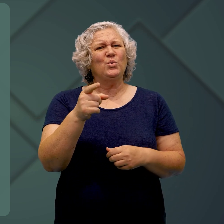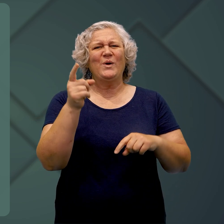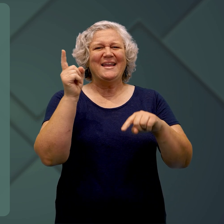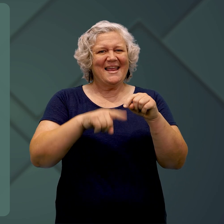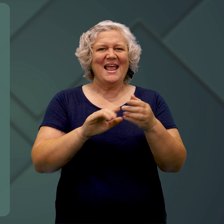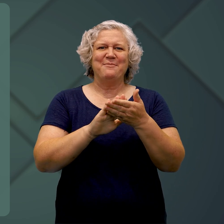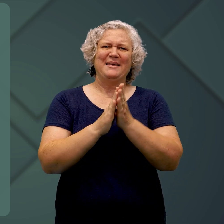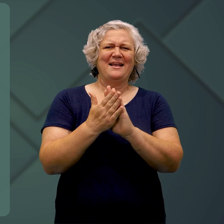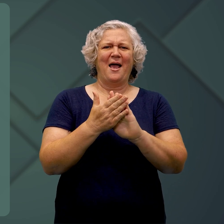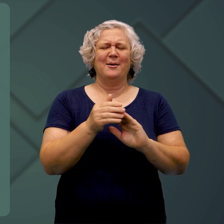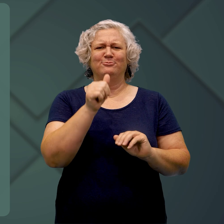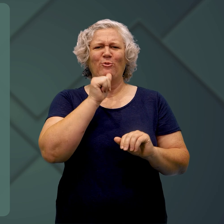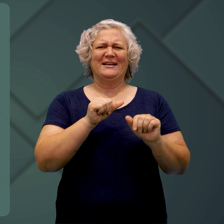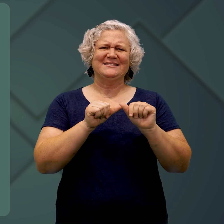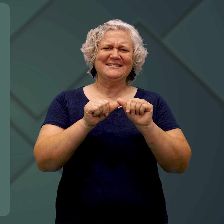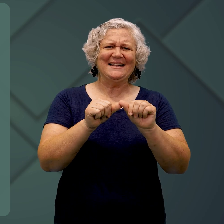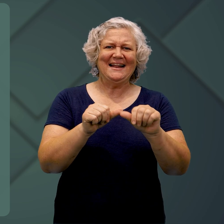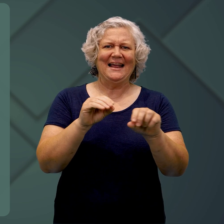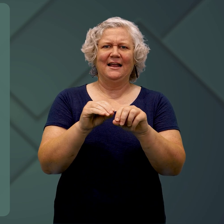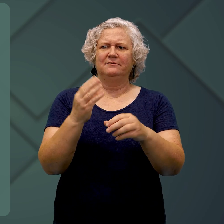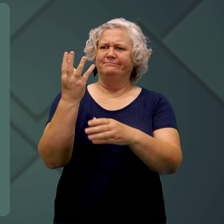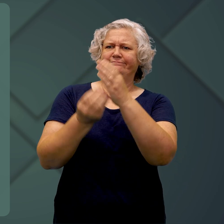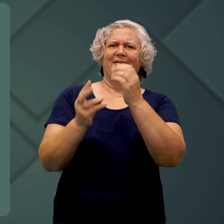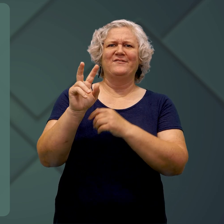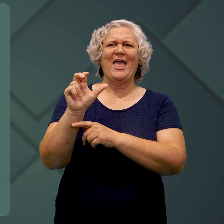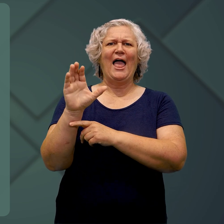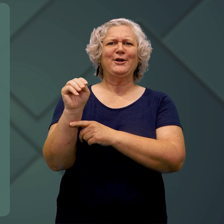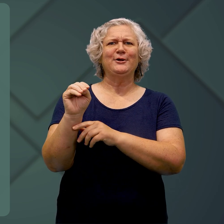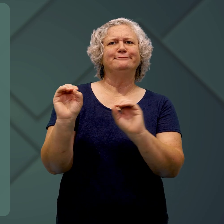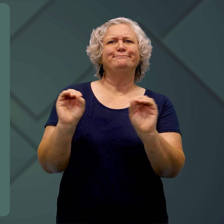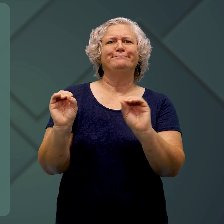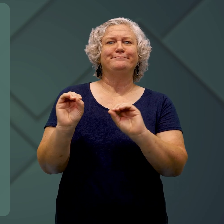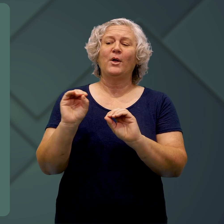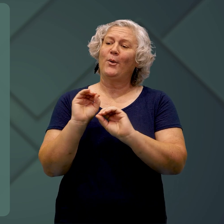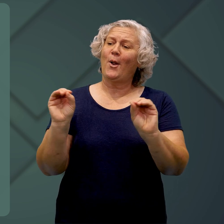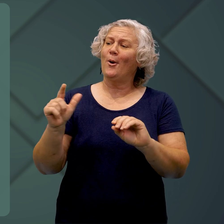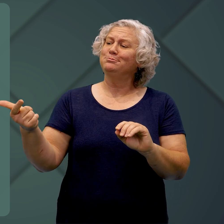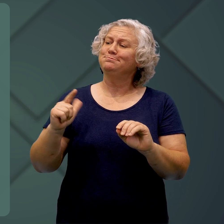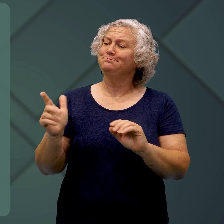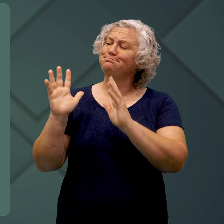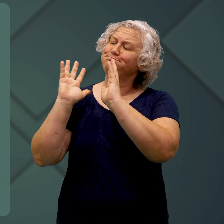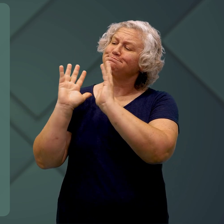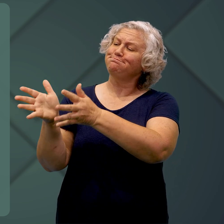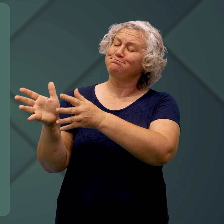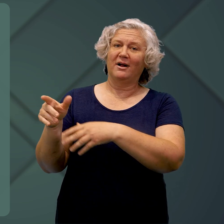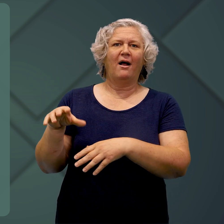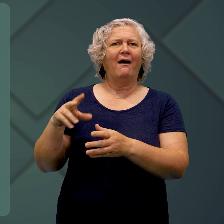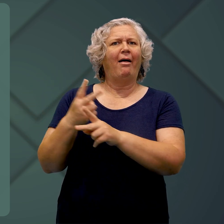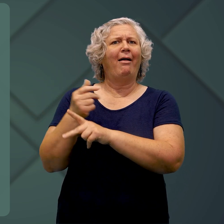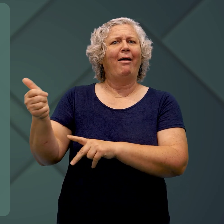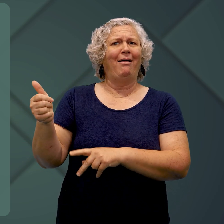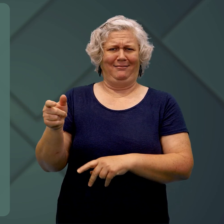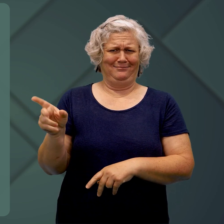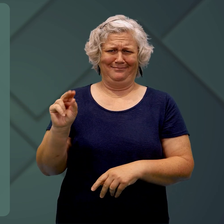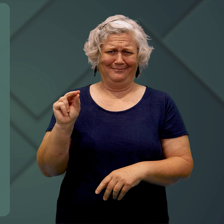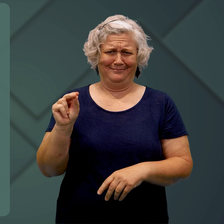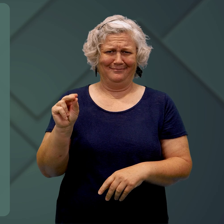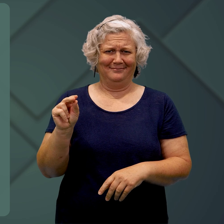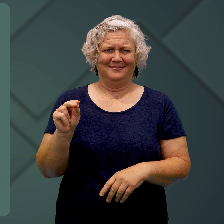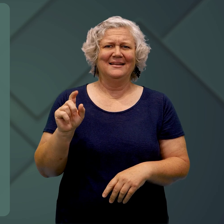You really can't become resilient in a vacuum. Without that interaction and that turn taking, one can't figure it out